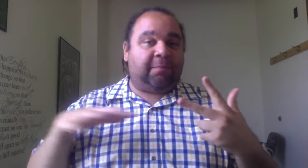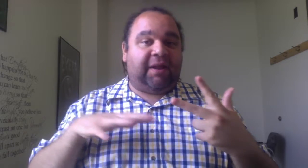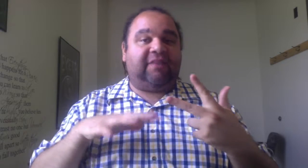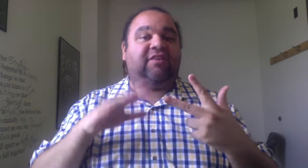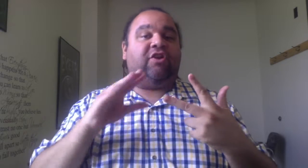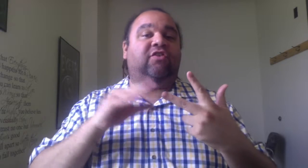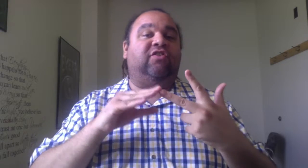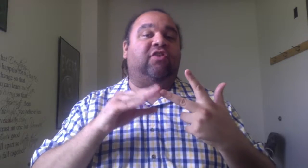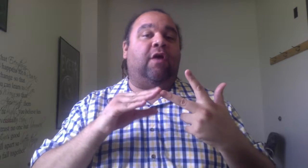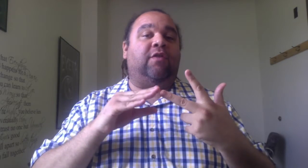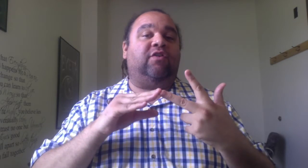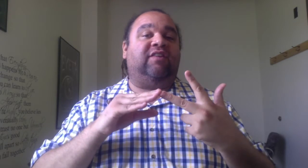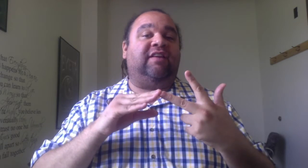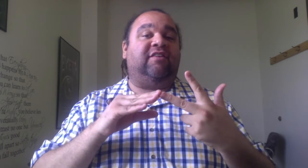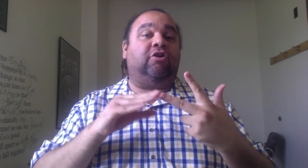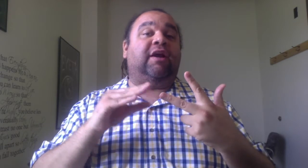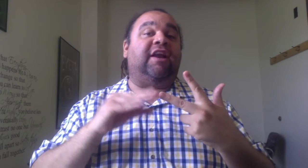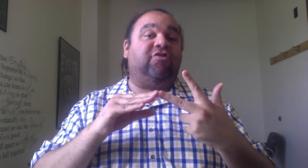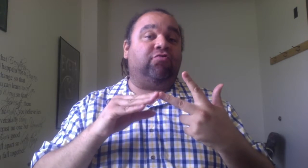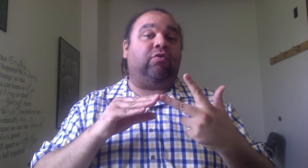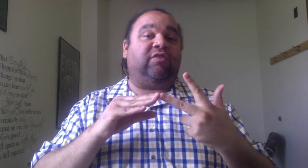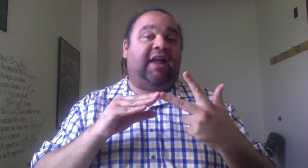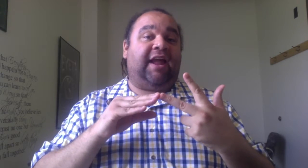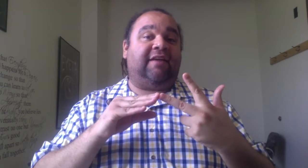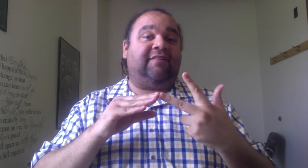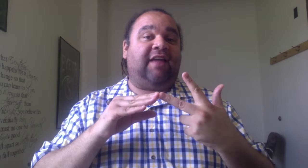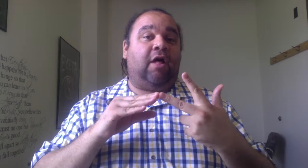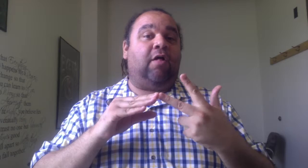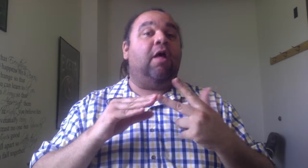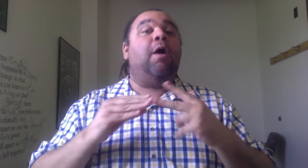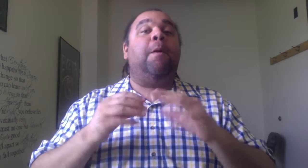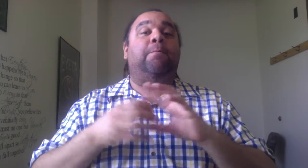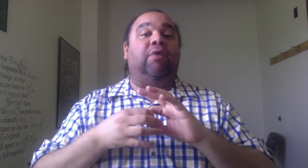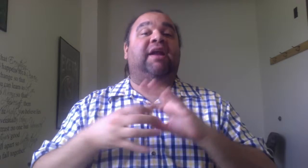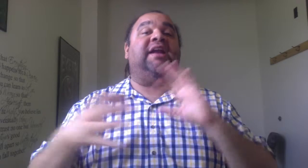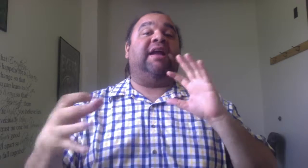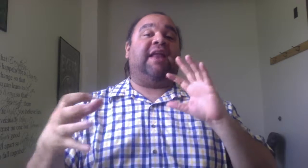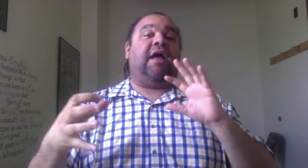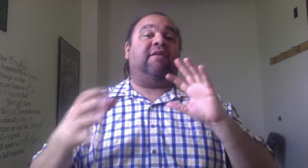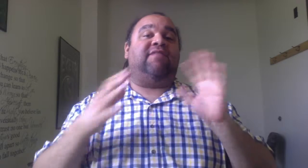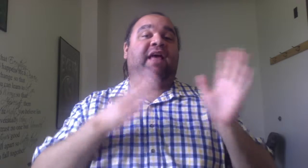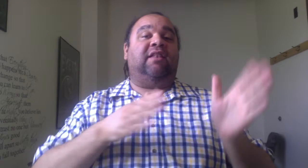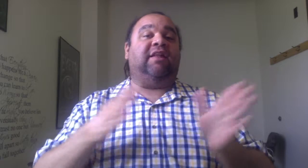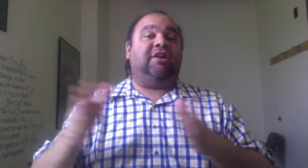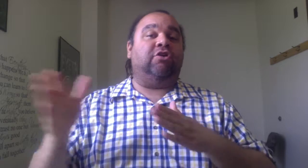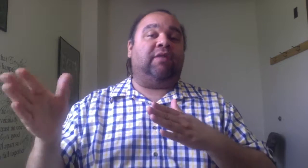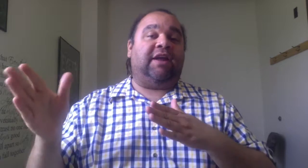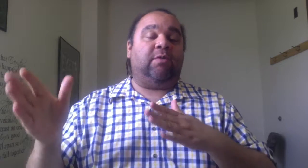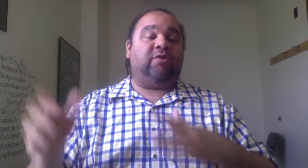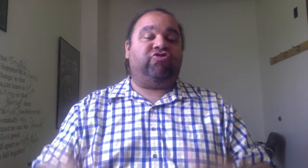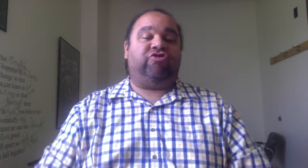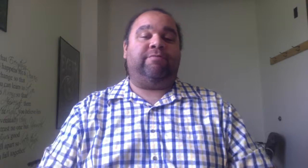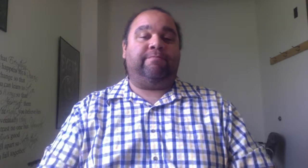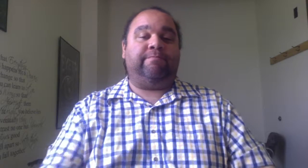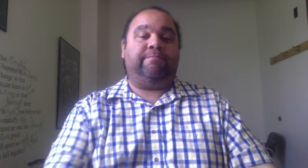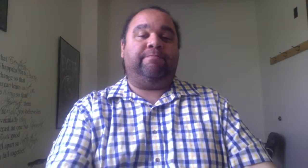space, it uses all those things that are integral to ASL, breaking it out of that linear language.